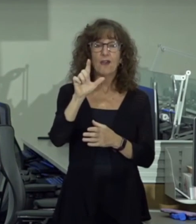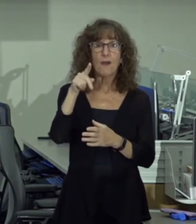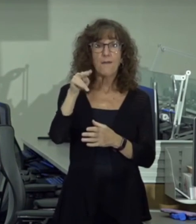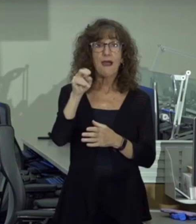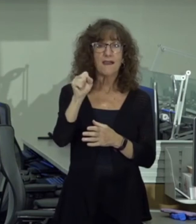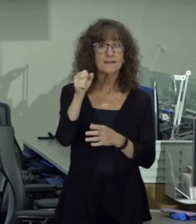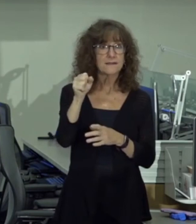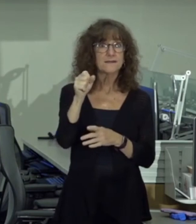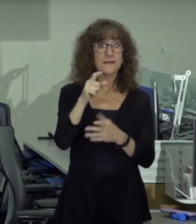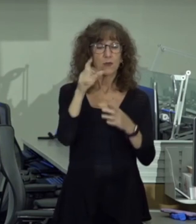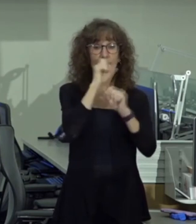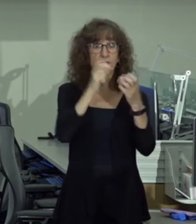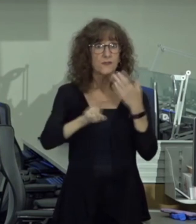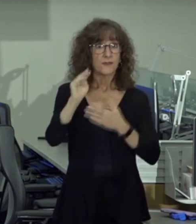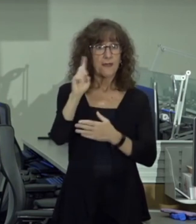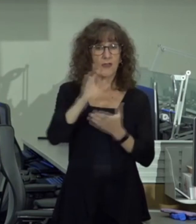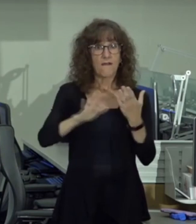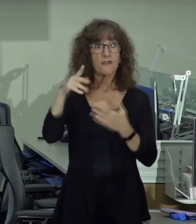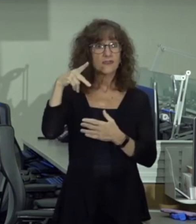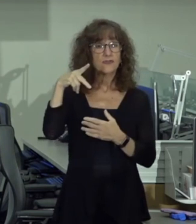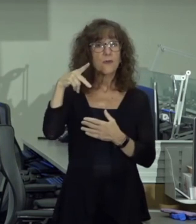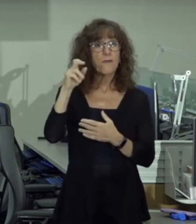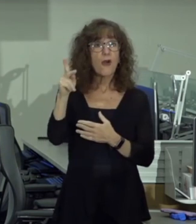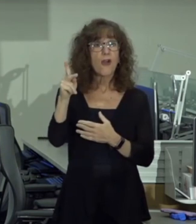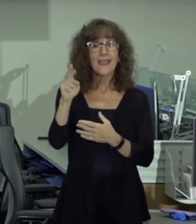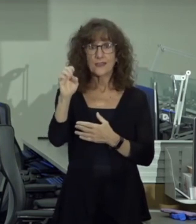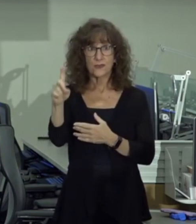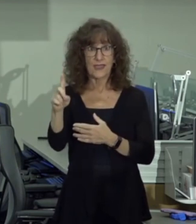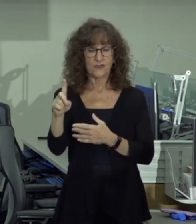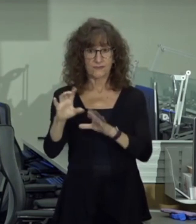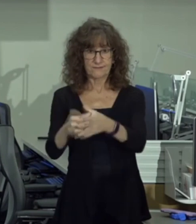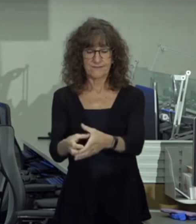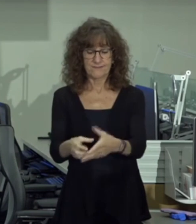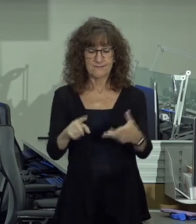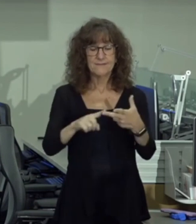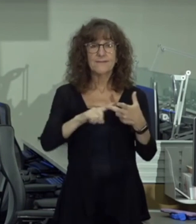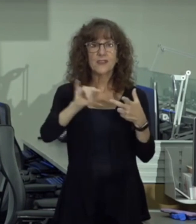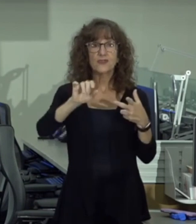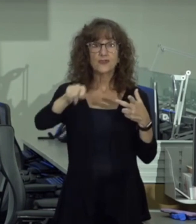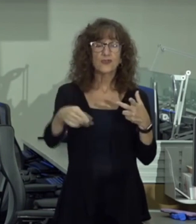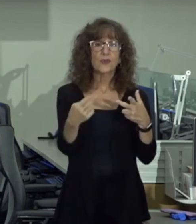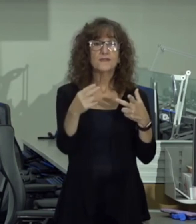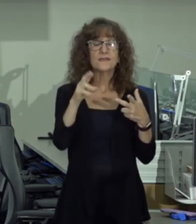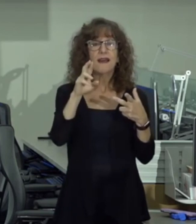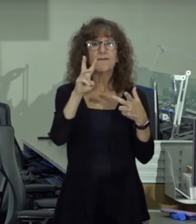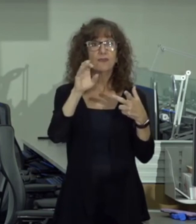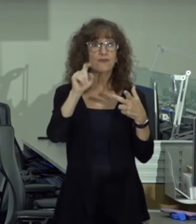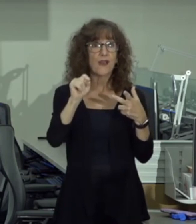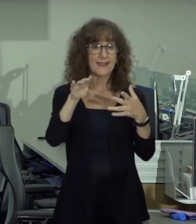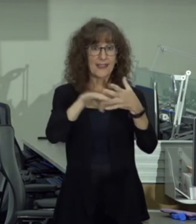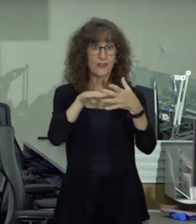is president of the University of Maryland at College Park, will chair the Education Subcommittee. Dr. Joseph Wright, the interim president